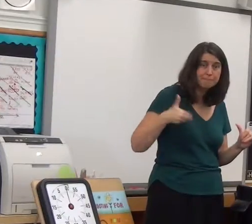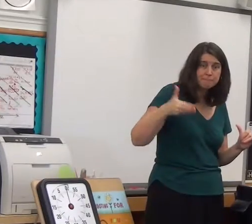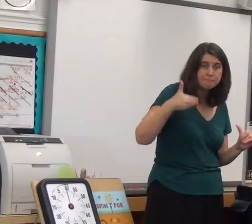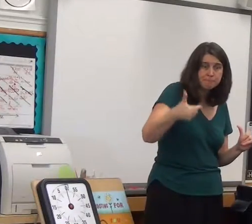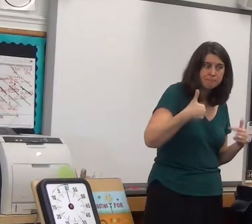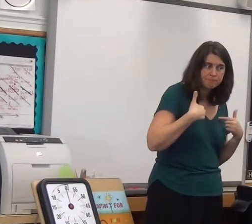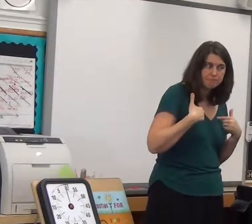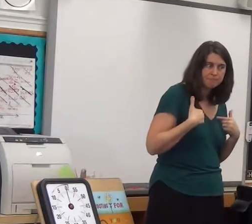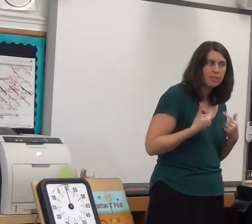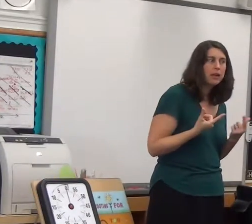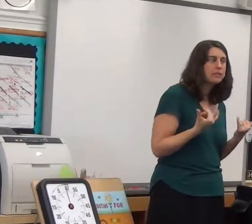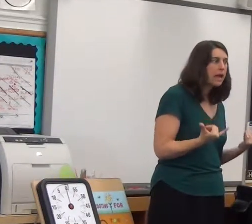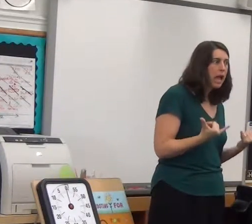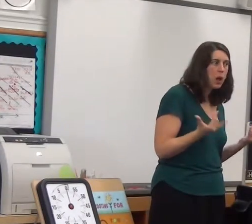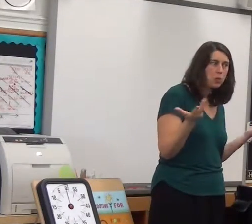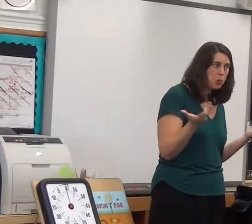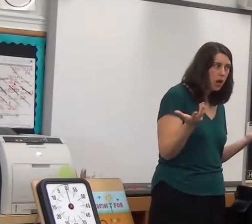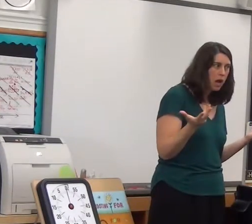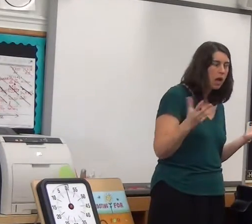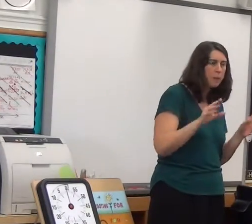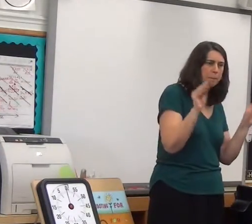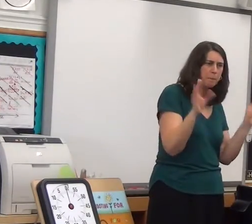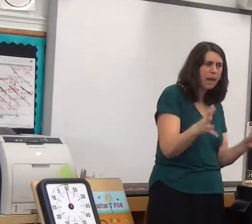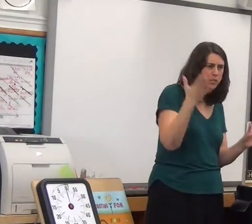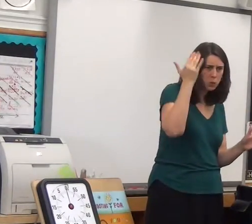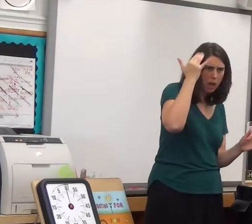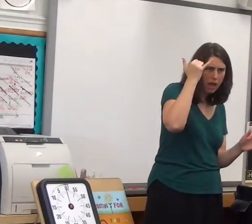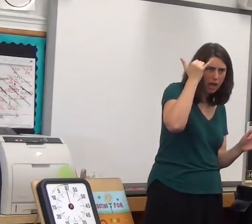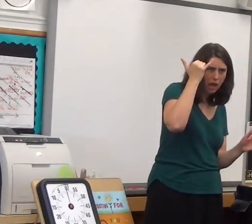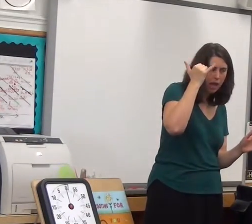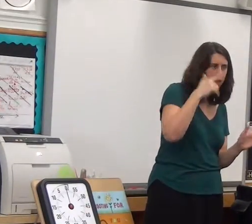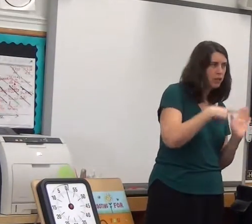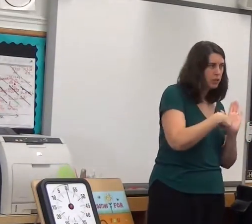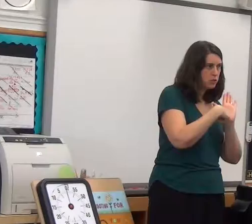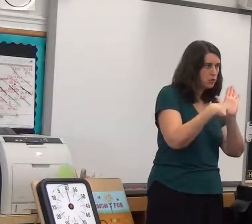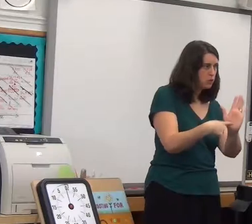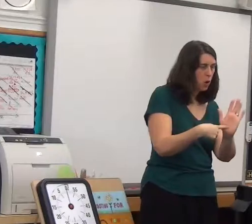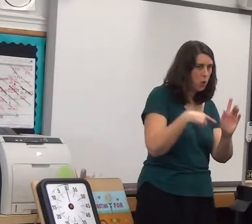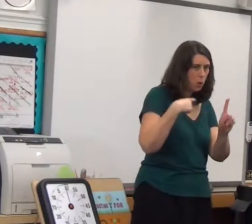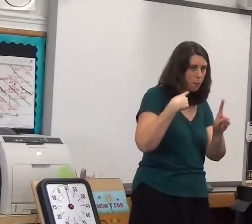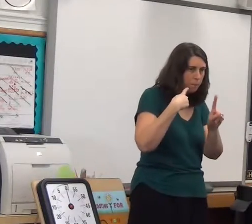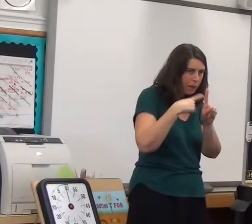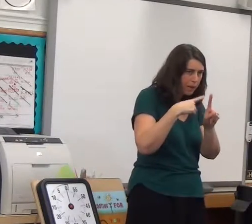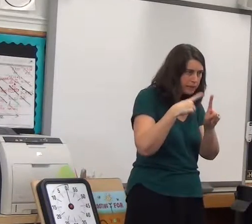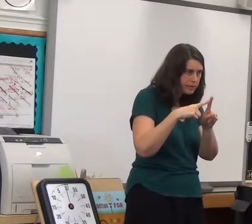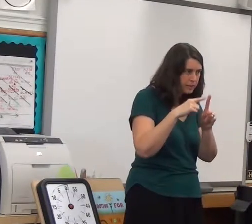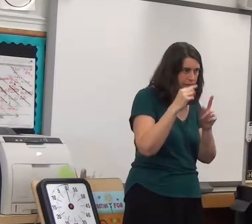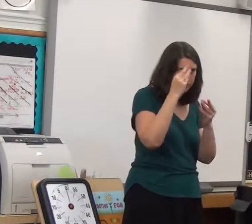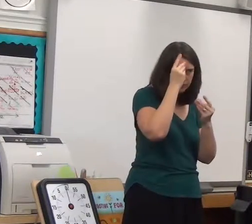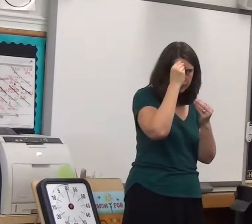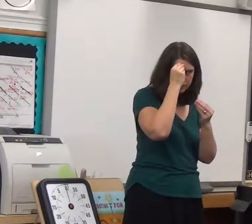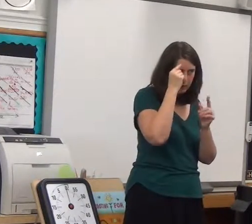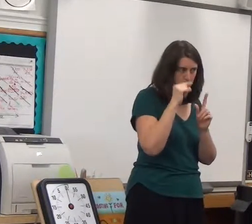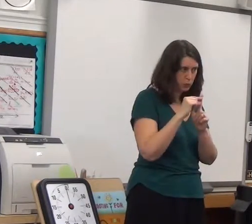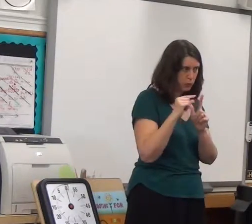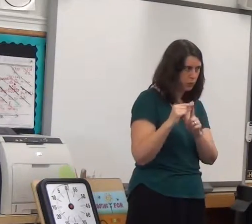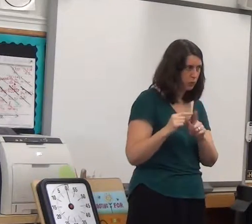but what I do now is I use my magic to share words of positivity. I want